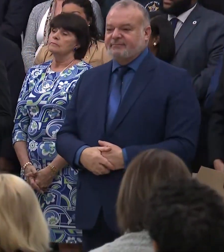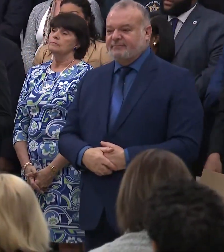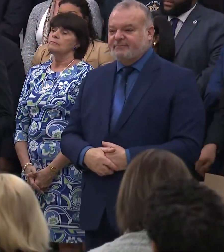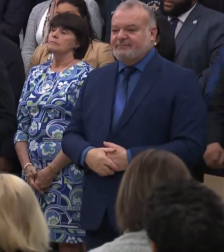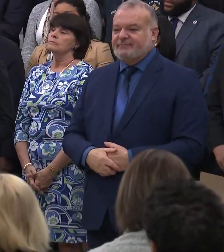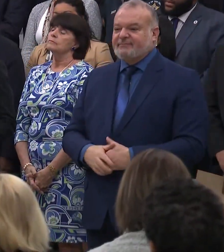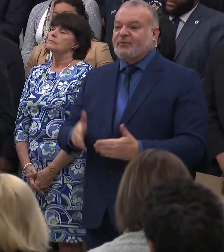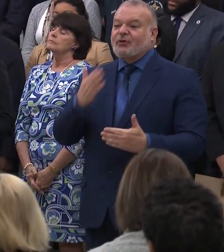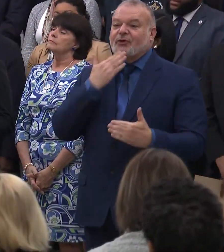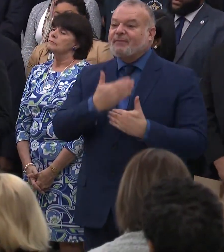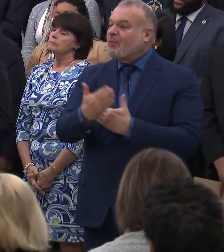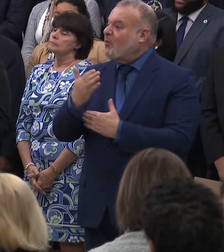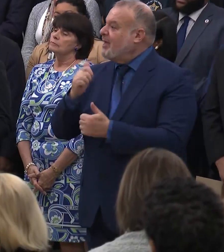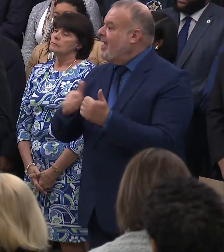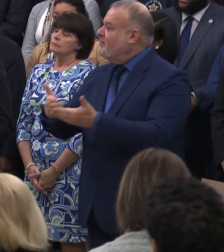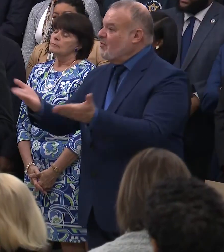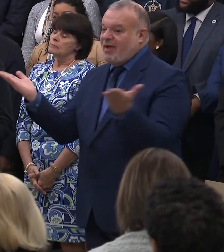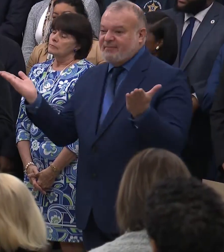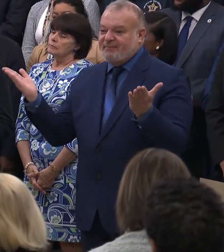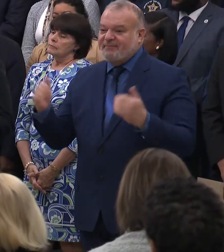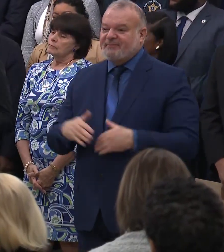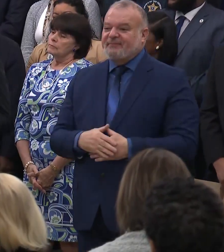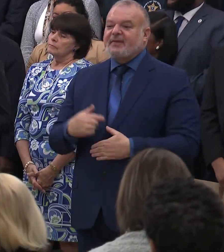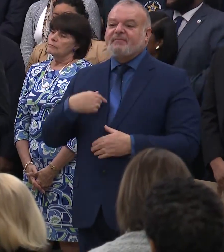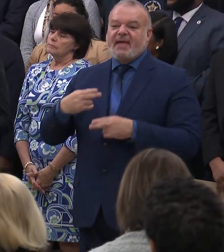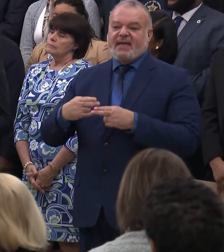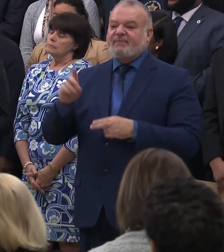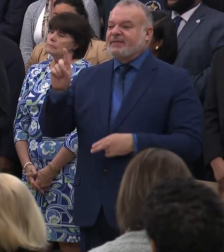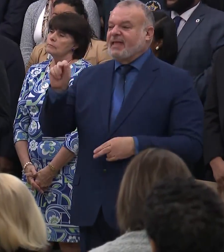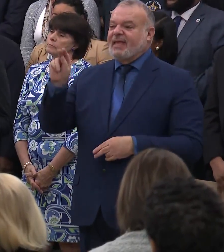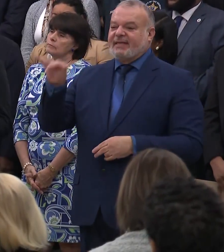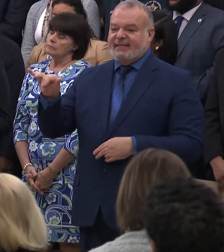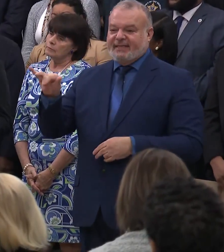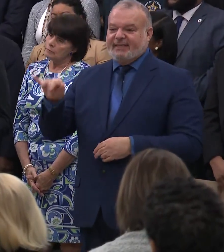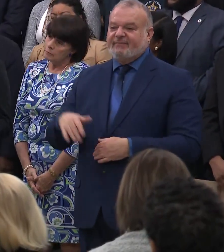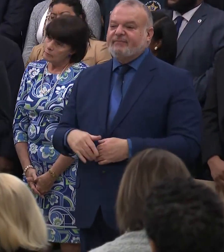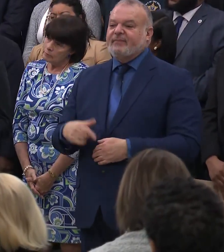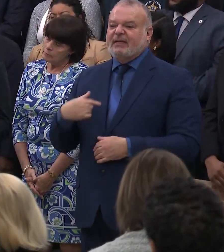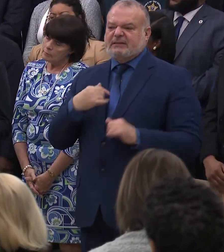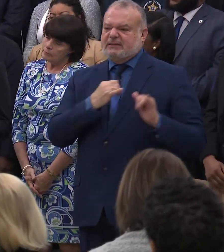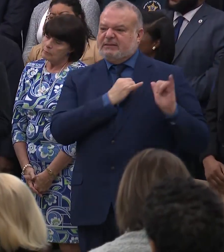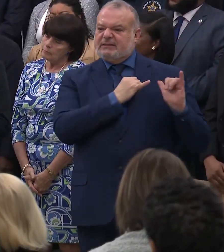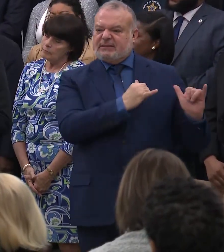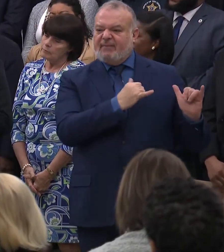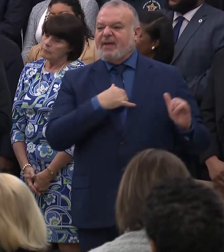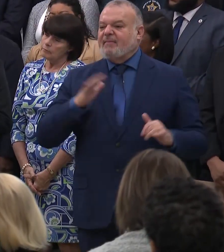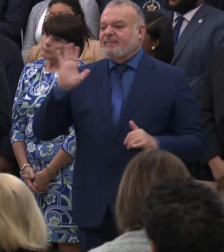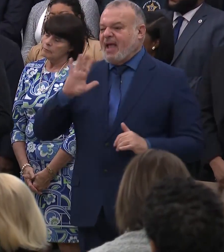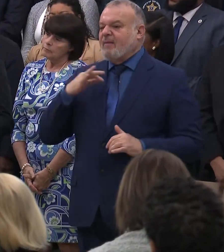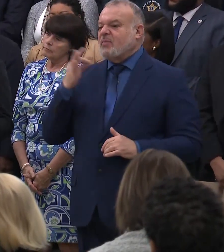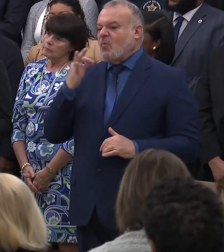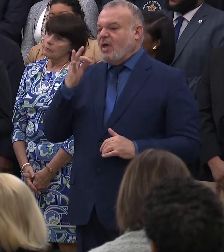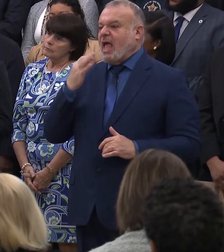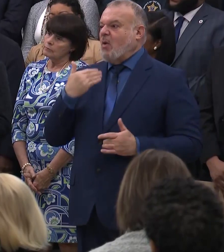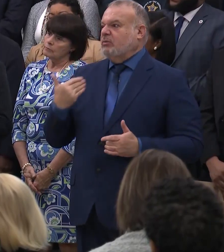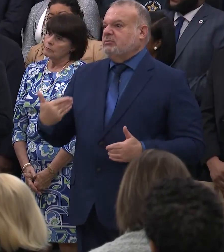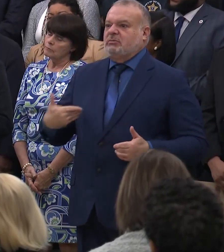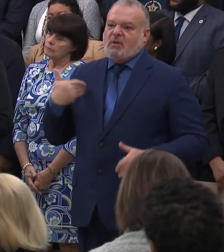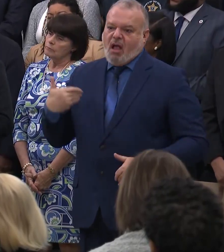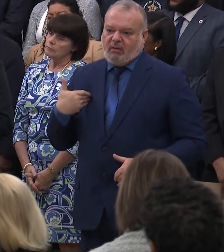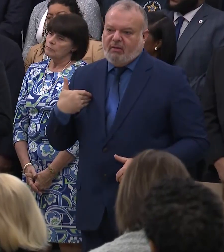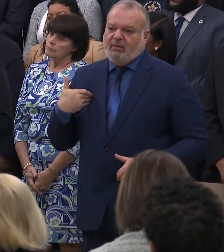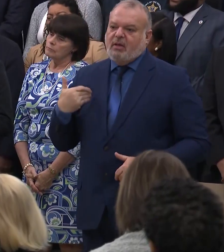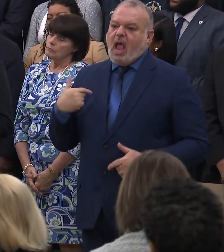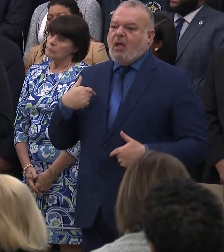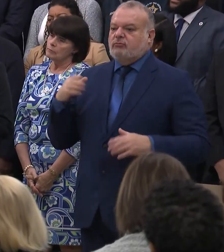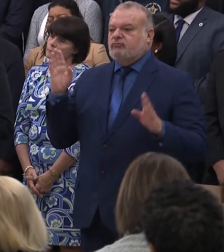Good morning, everyone. My name is Danny Vasquez, and I too had a troubled past with marijuana when I was younger. I got into a lot of trouble with the law